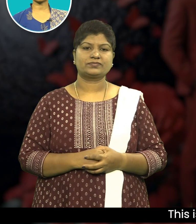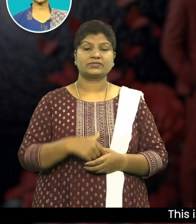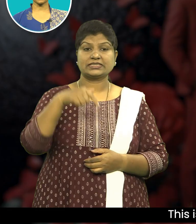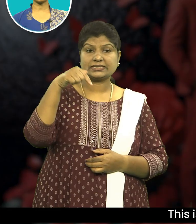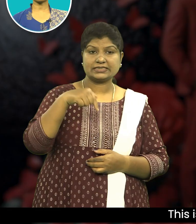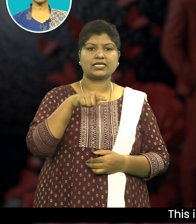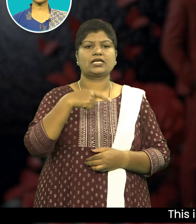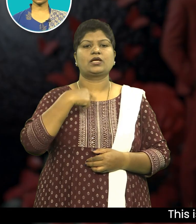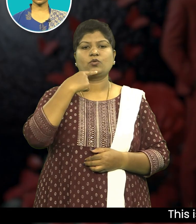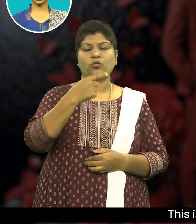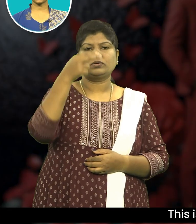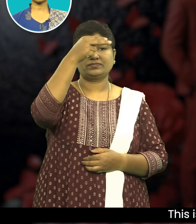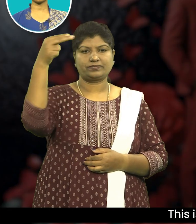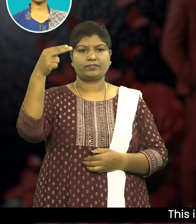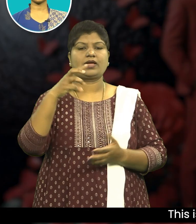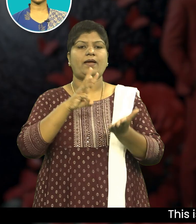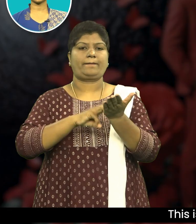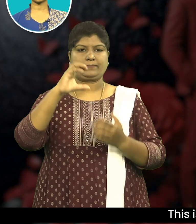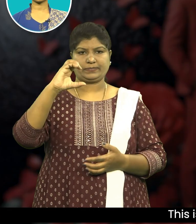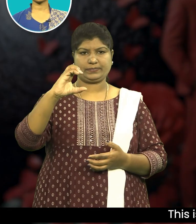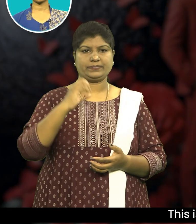This is called menstruation.